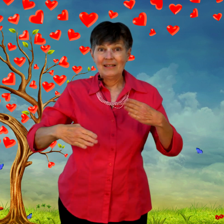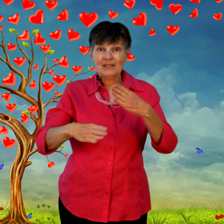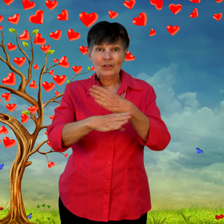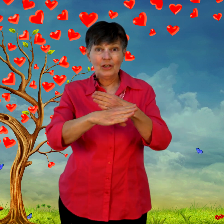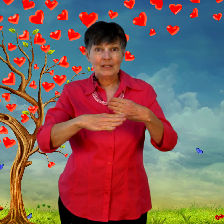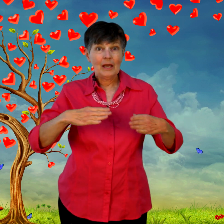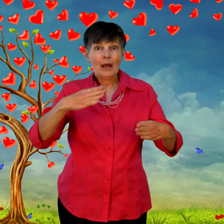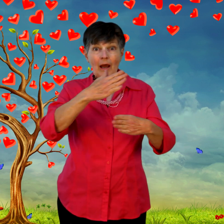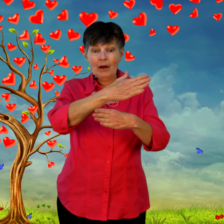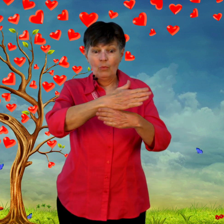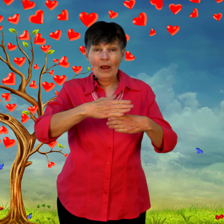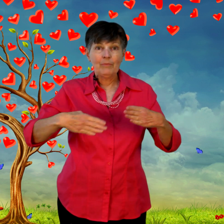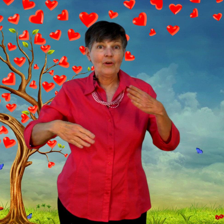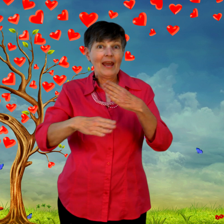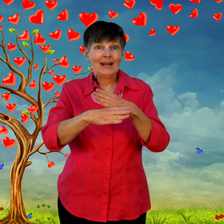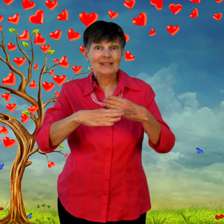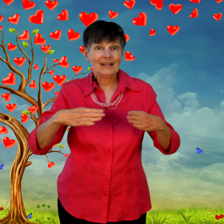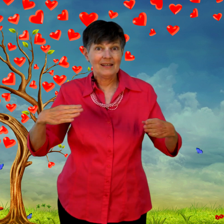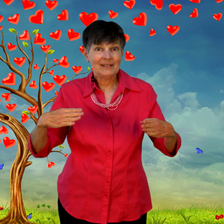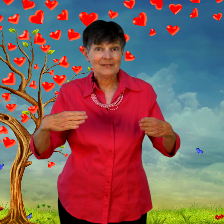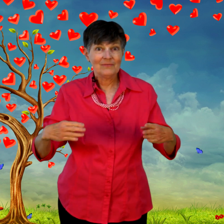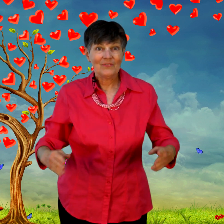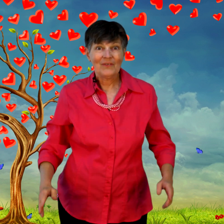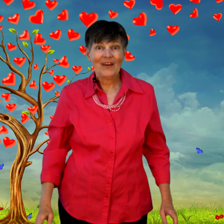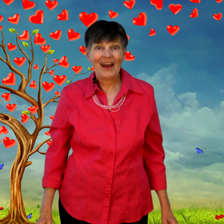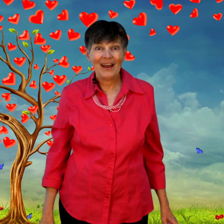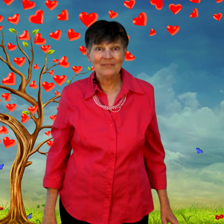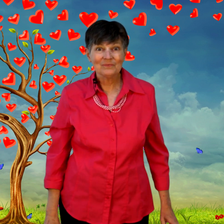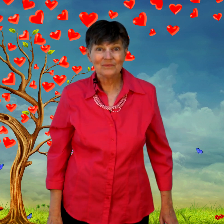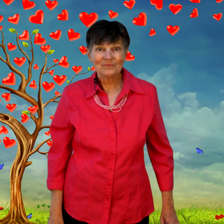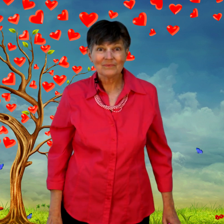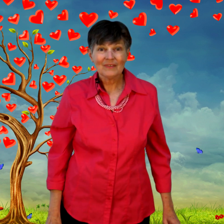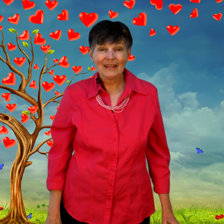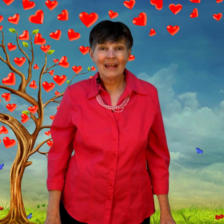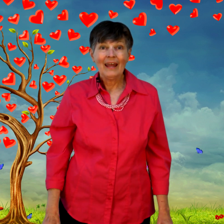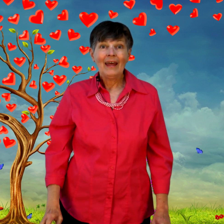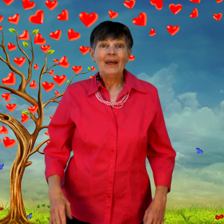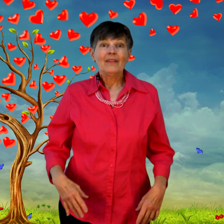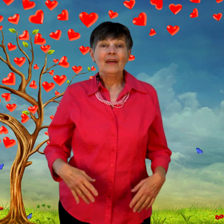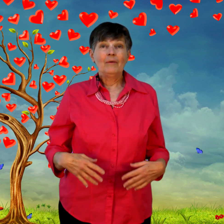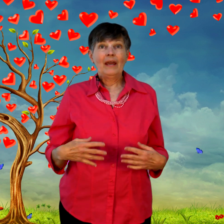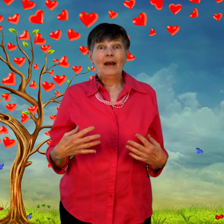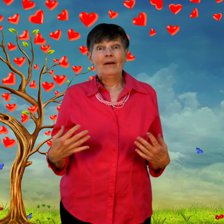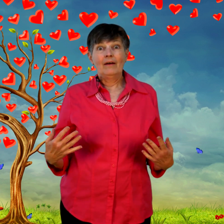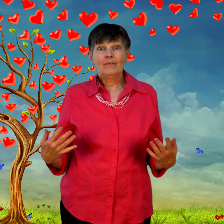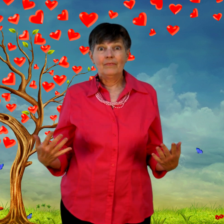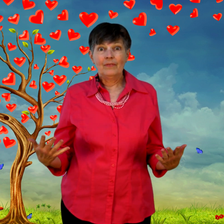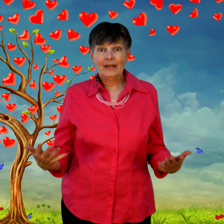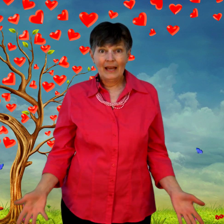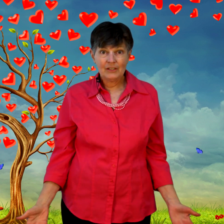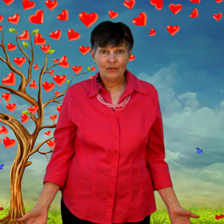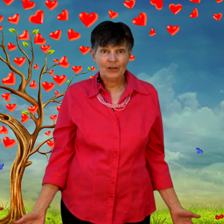Hands, and you're going to wipe your hands like this, okay? Then we have the next